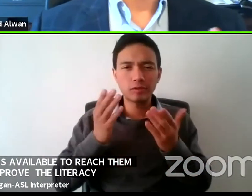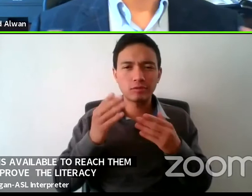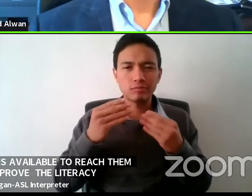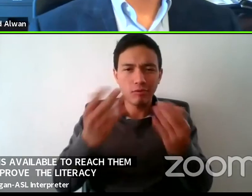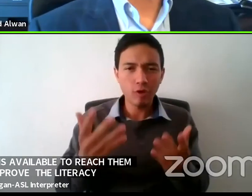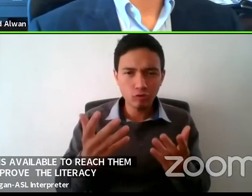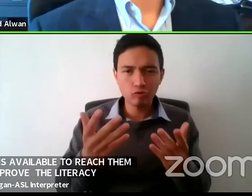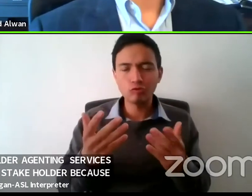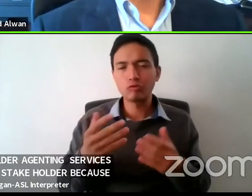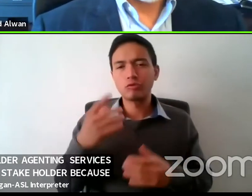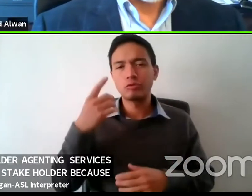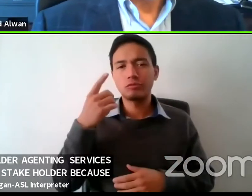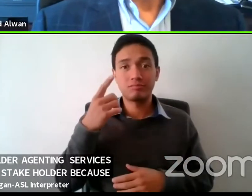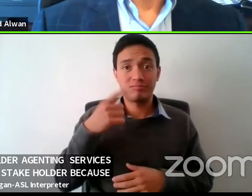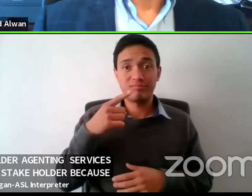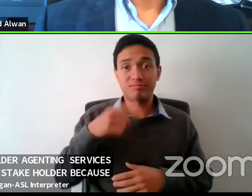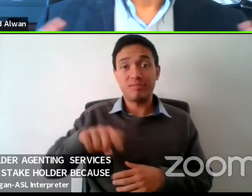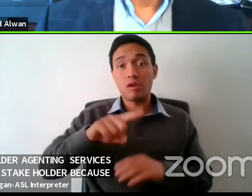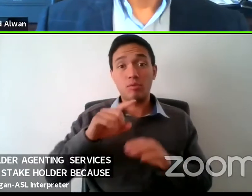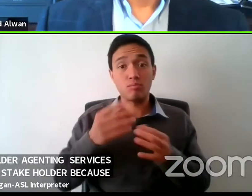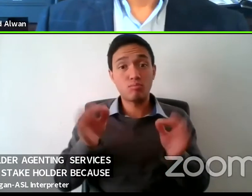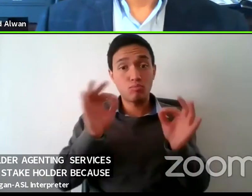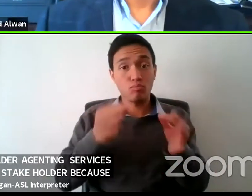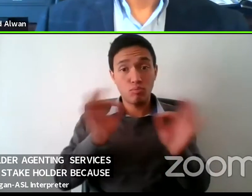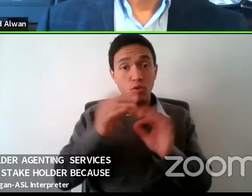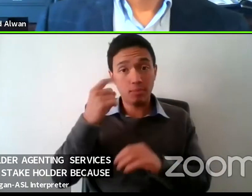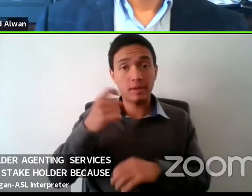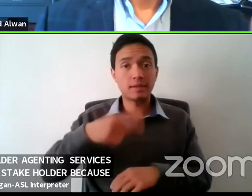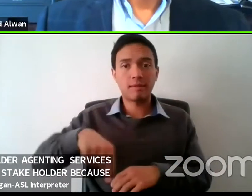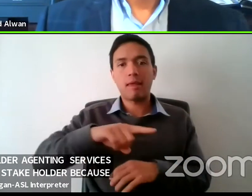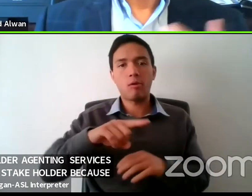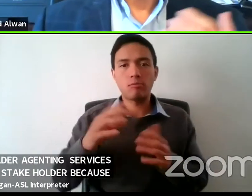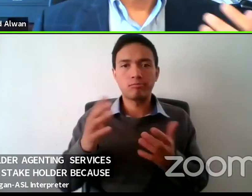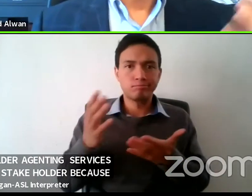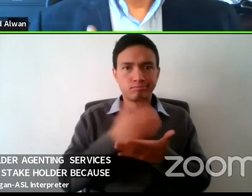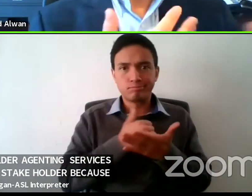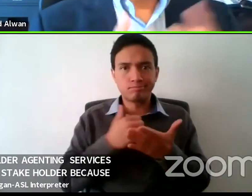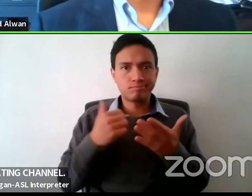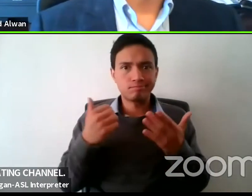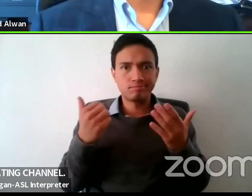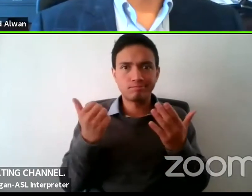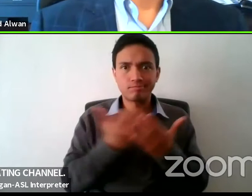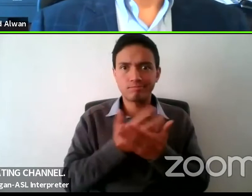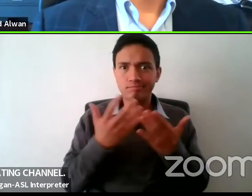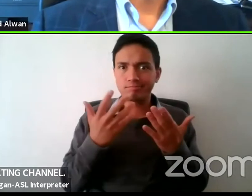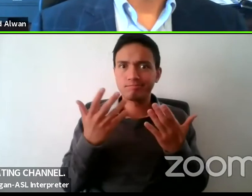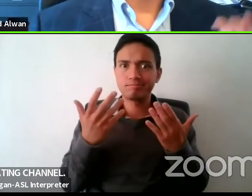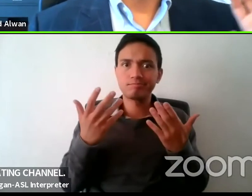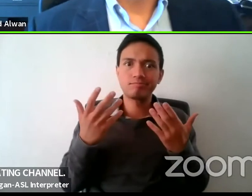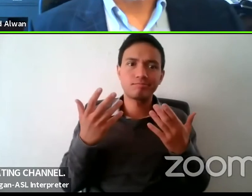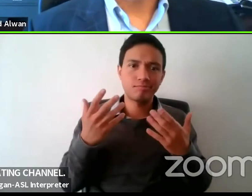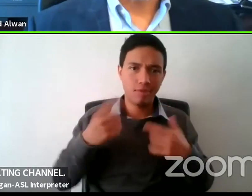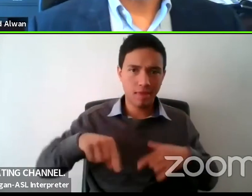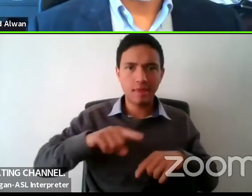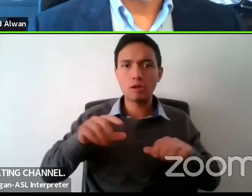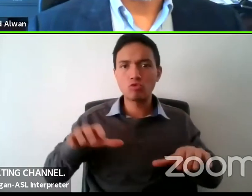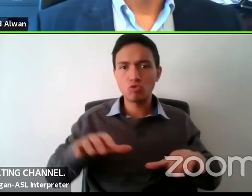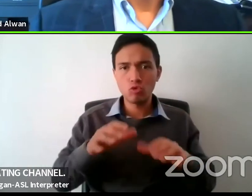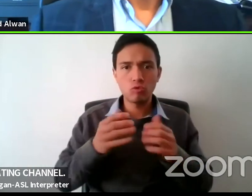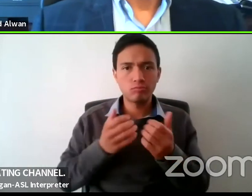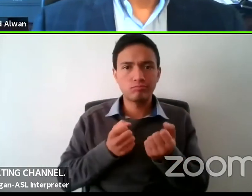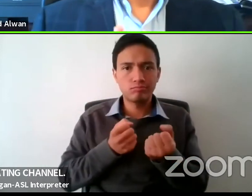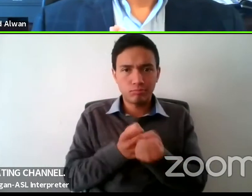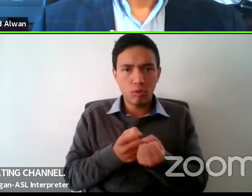are an aggregating channel. And this is why, again, our work complements what AARP does on the consumer